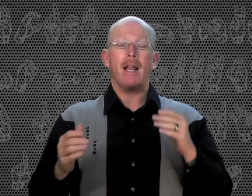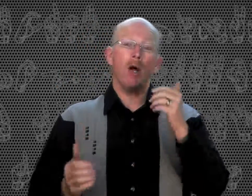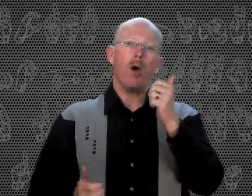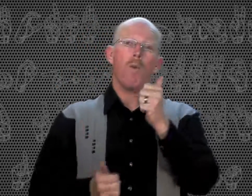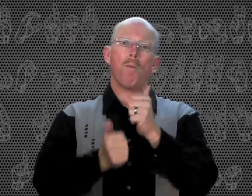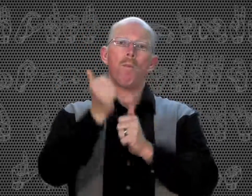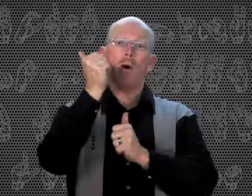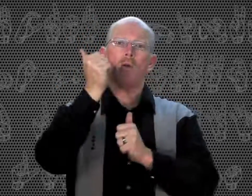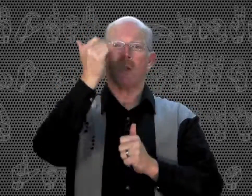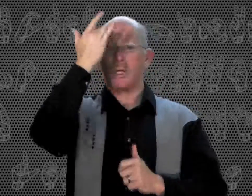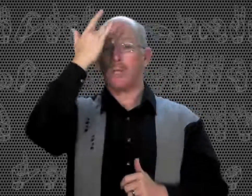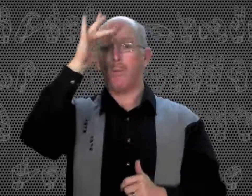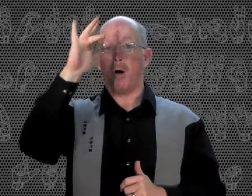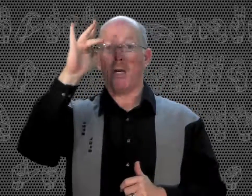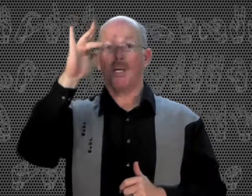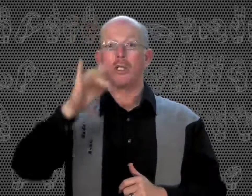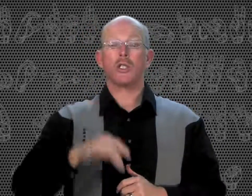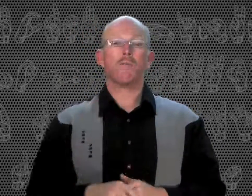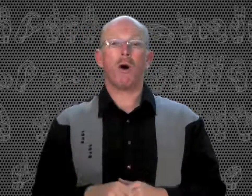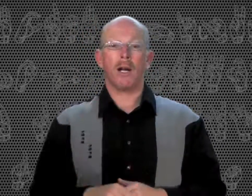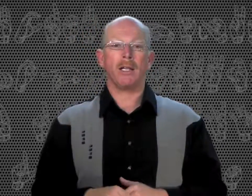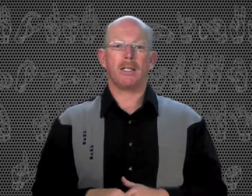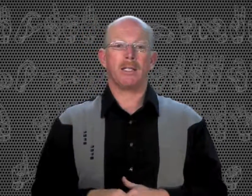then most smart, smartest.